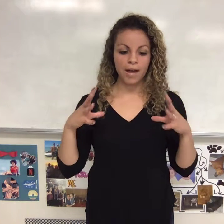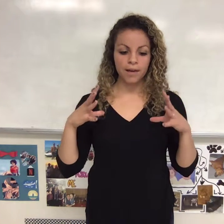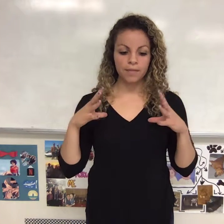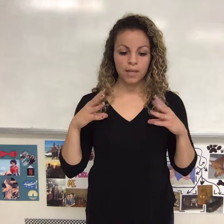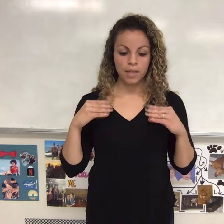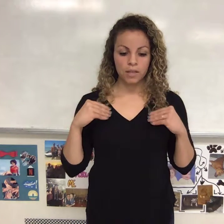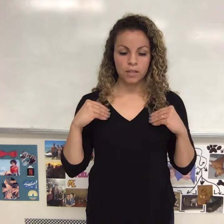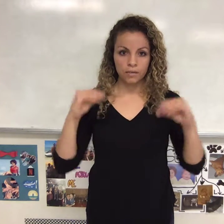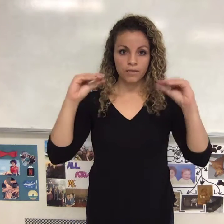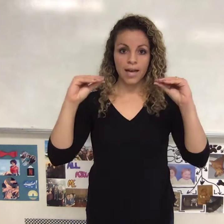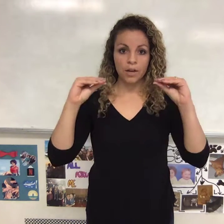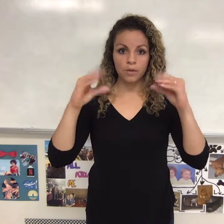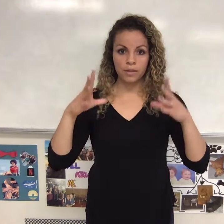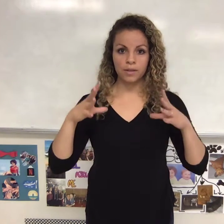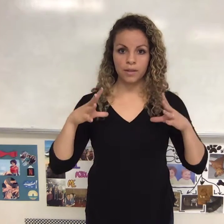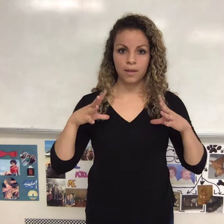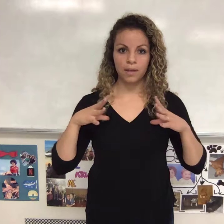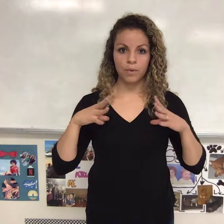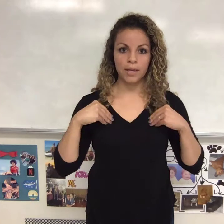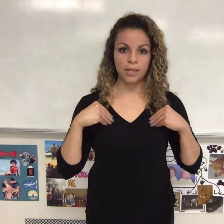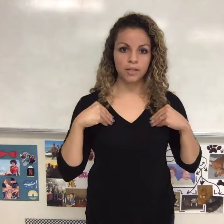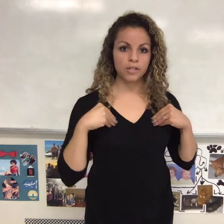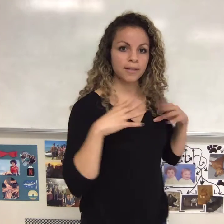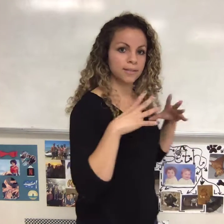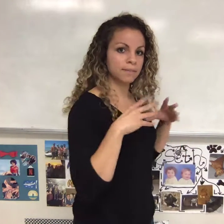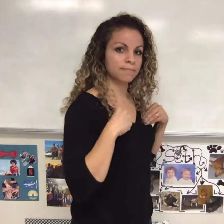fives to flat O's, and you bring it into your chest.